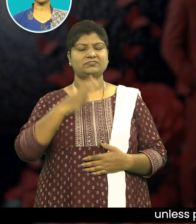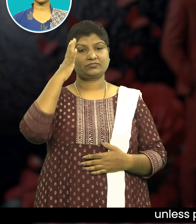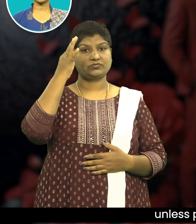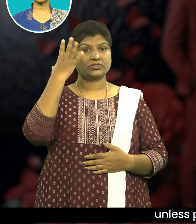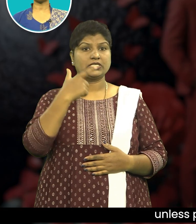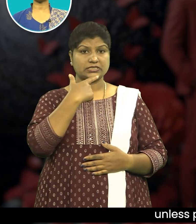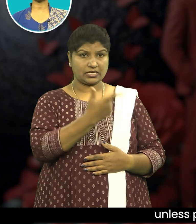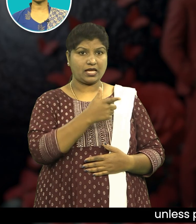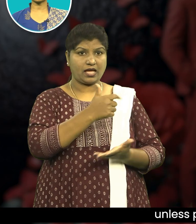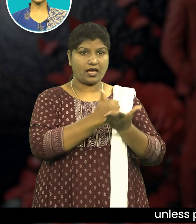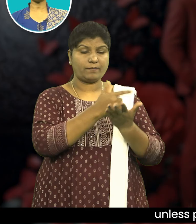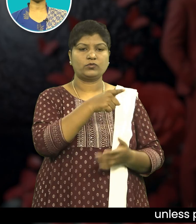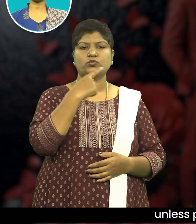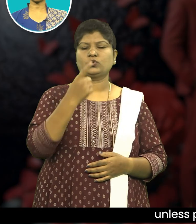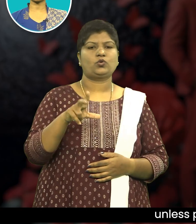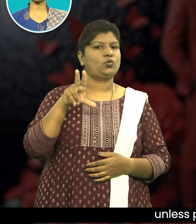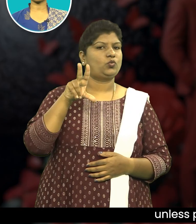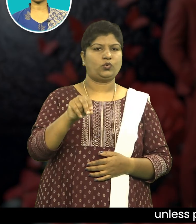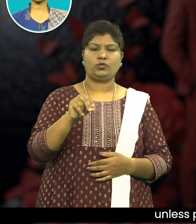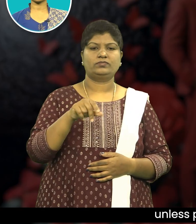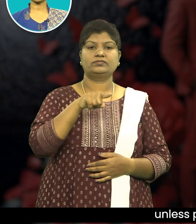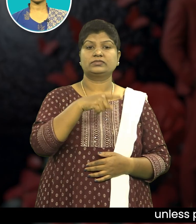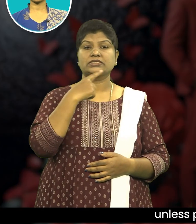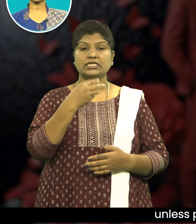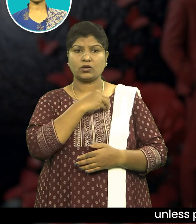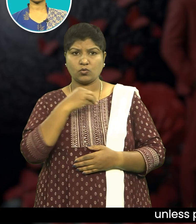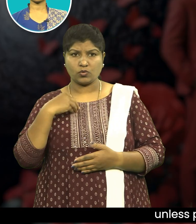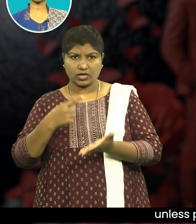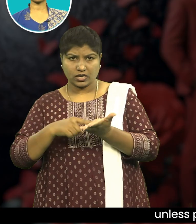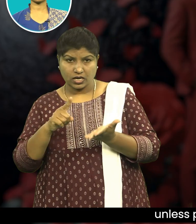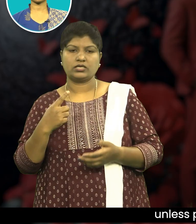no, unless prescribed by the doctor.